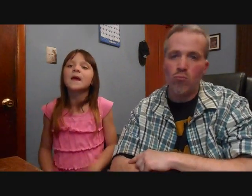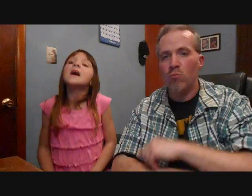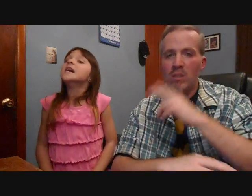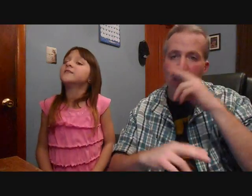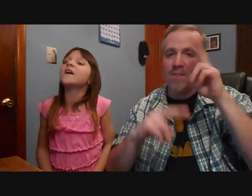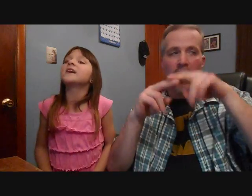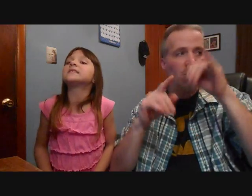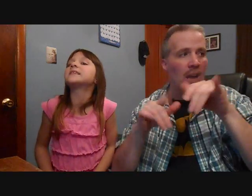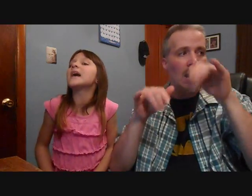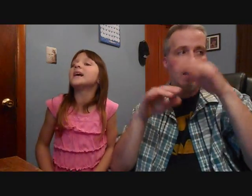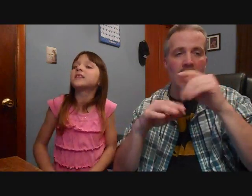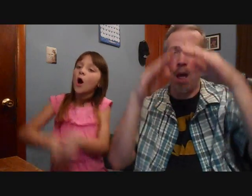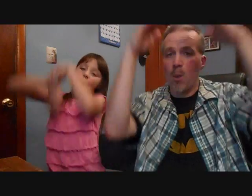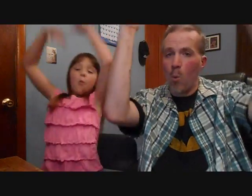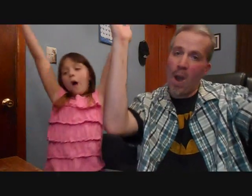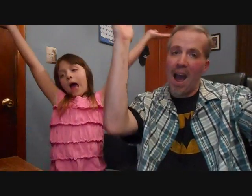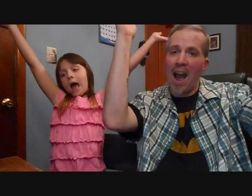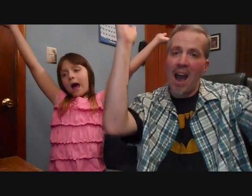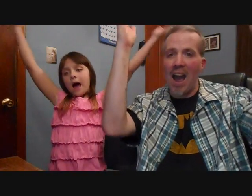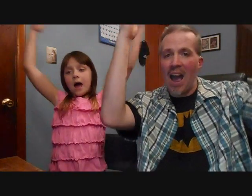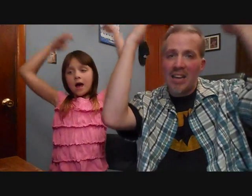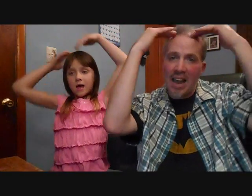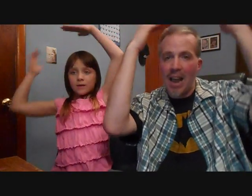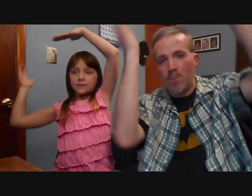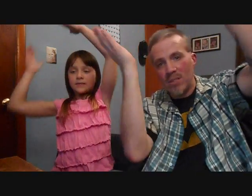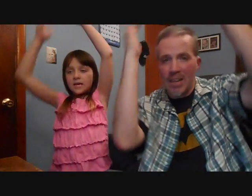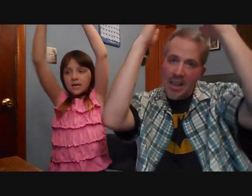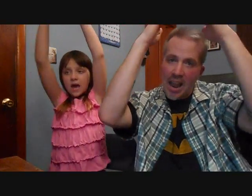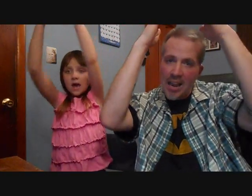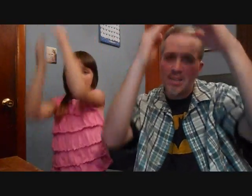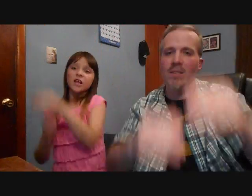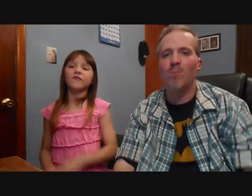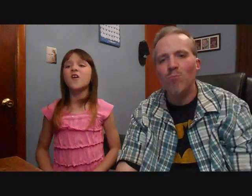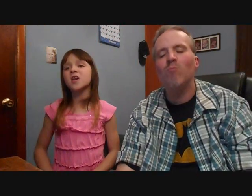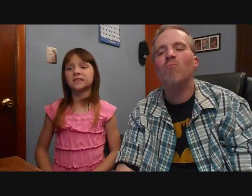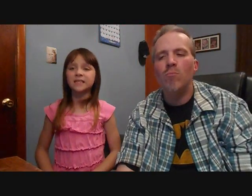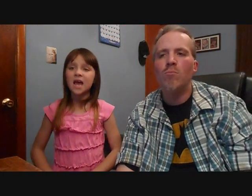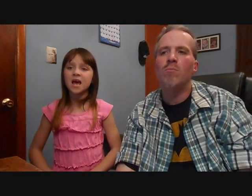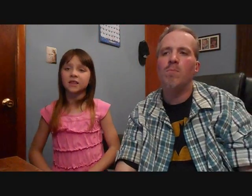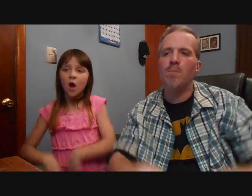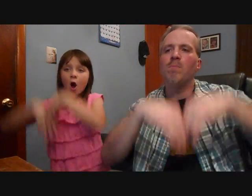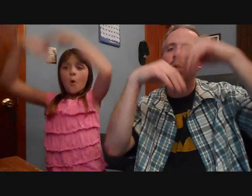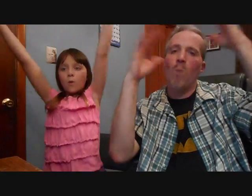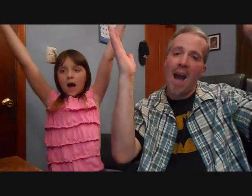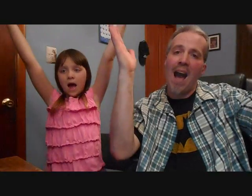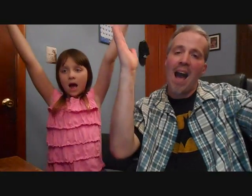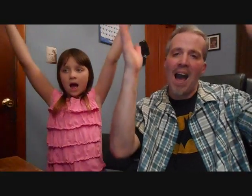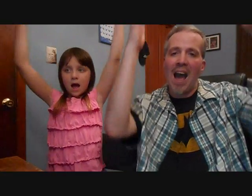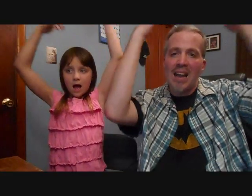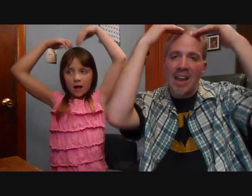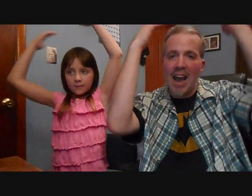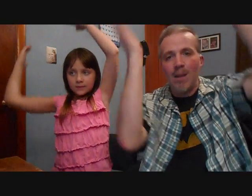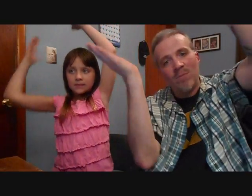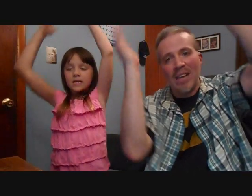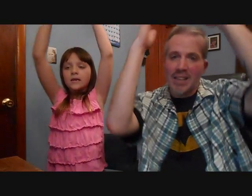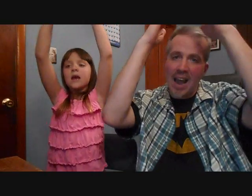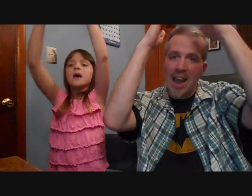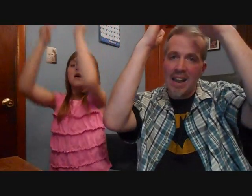It's fun to stay at the YMCA It's fun to stay at the YMCA